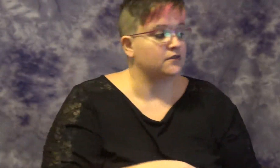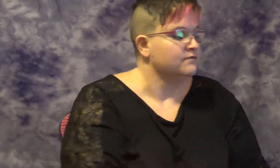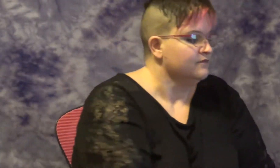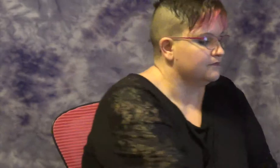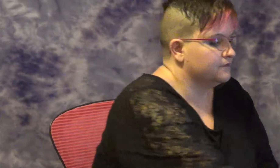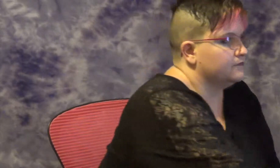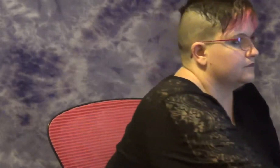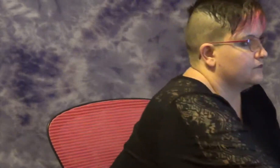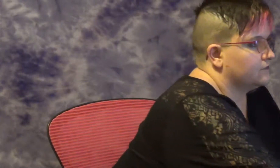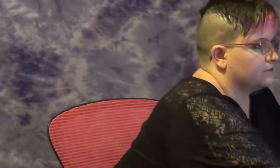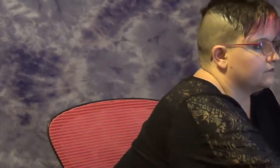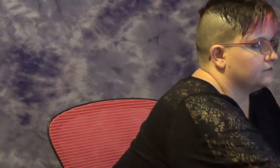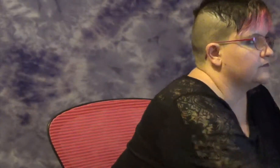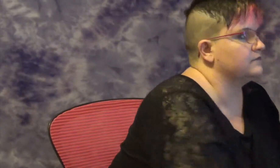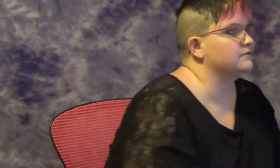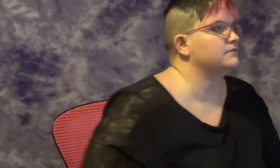misconcepts and misunderstandings.